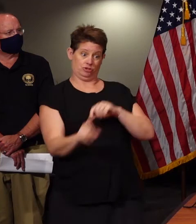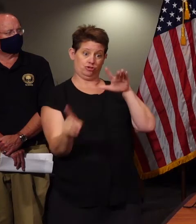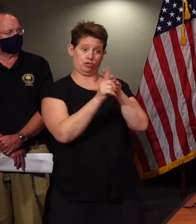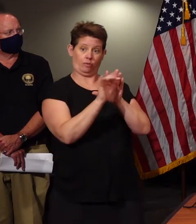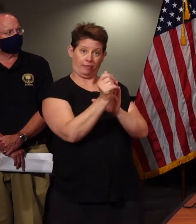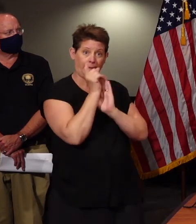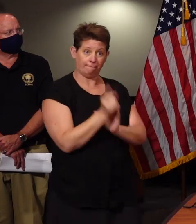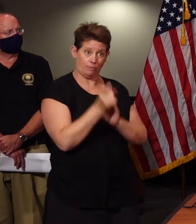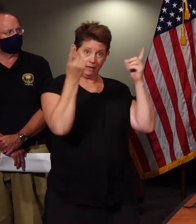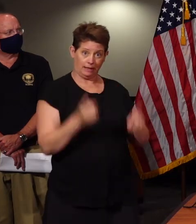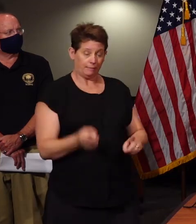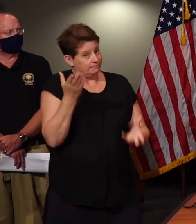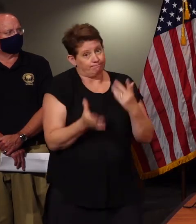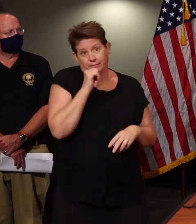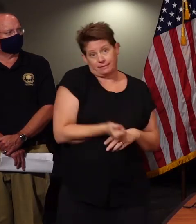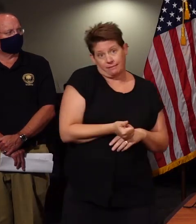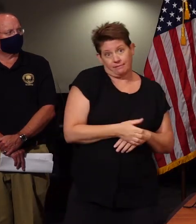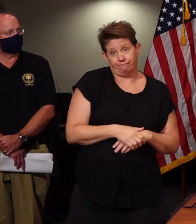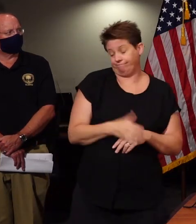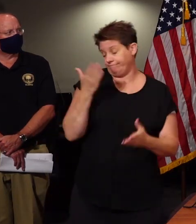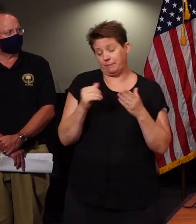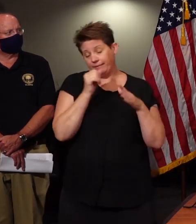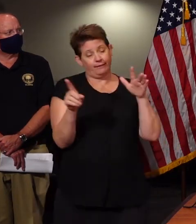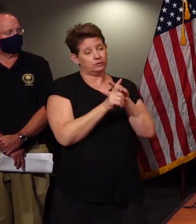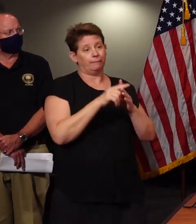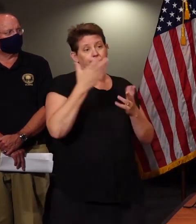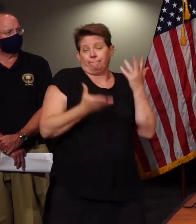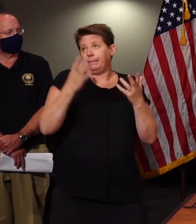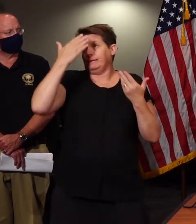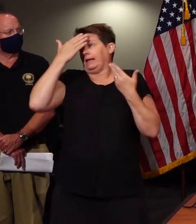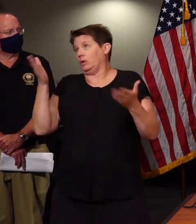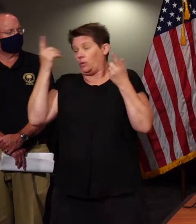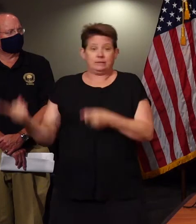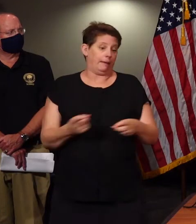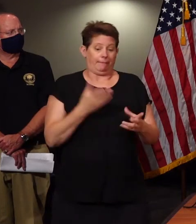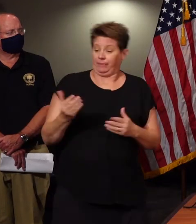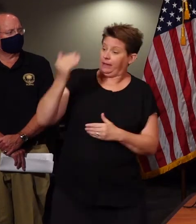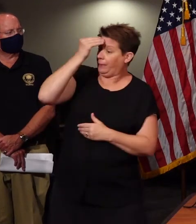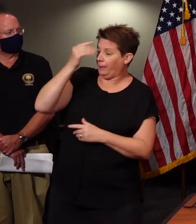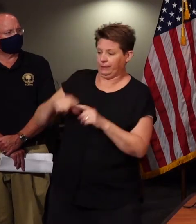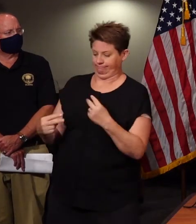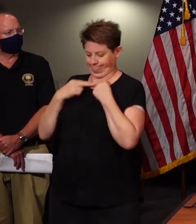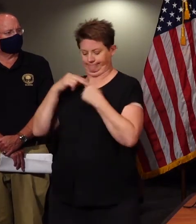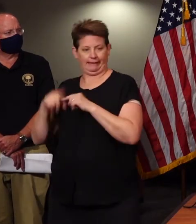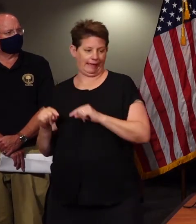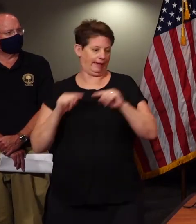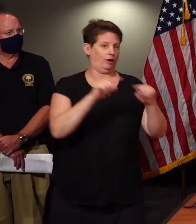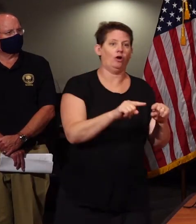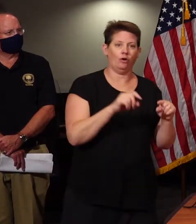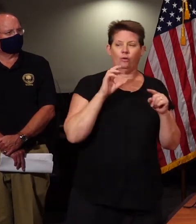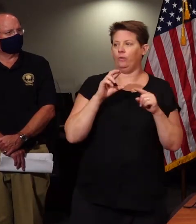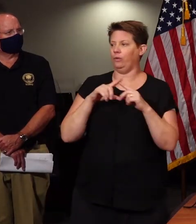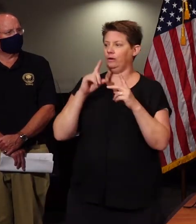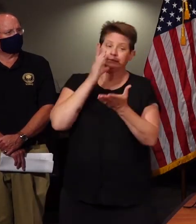moment that event takes place. They might not be there. They might not know about it. They might know about it and not be able to come and mention it or